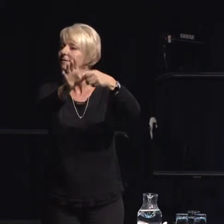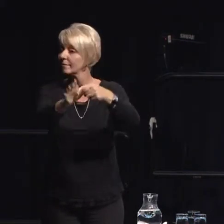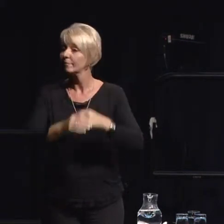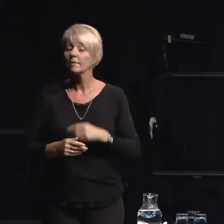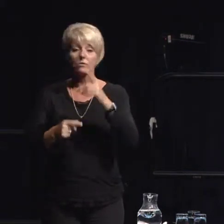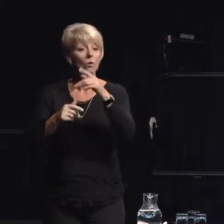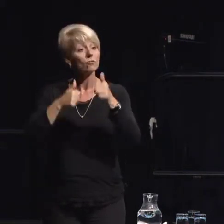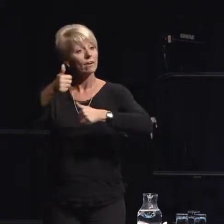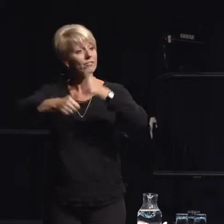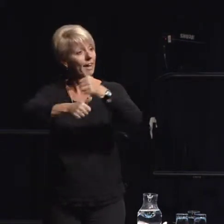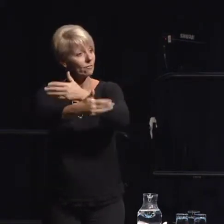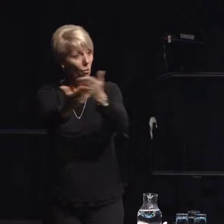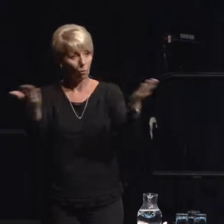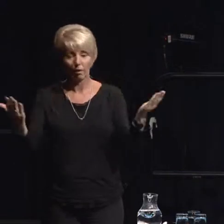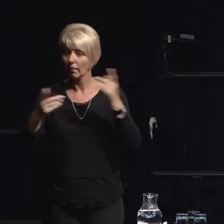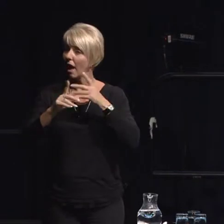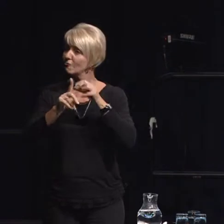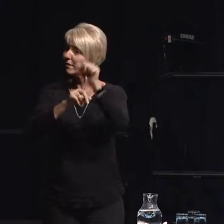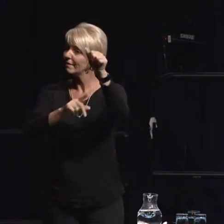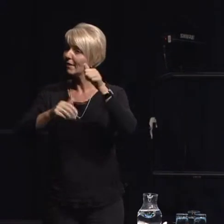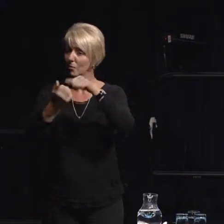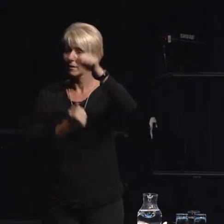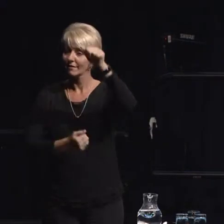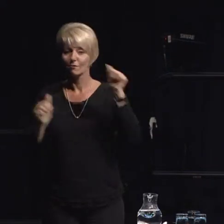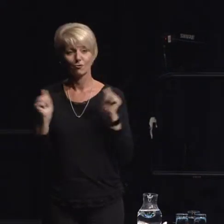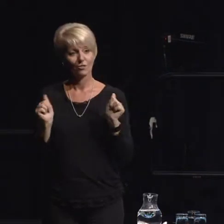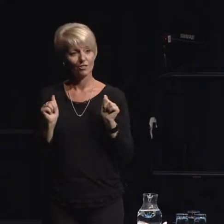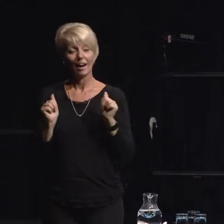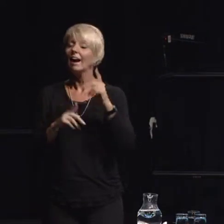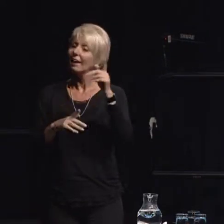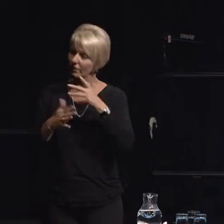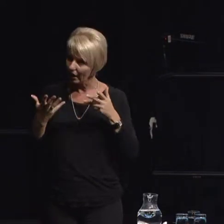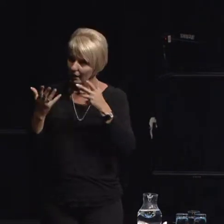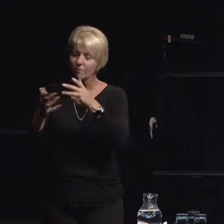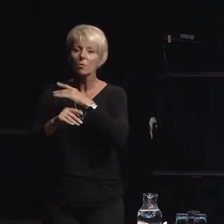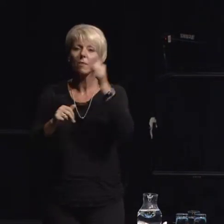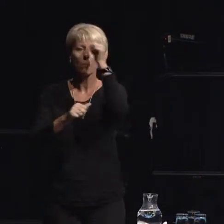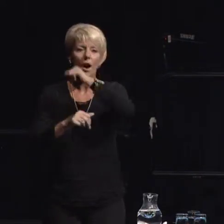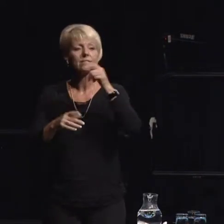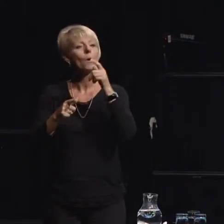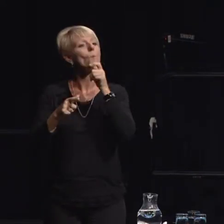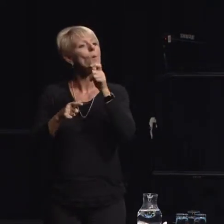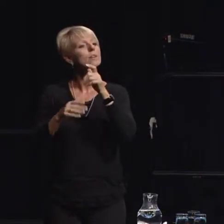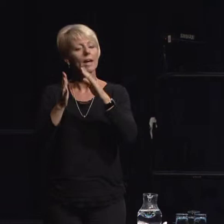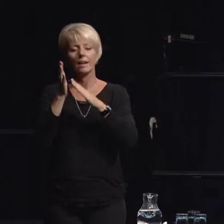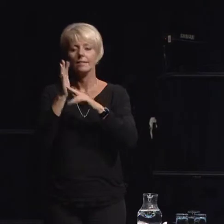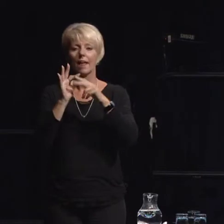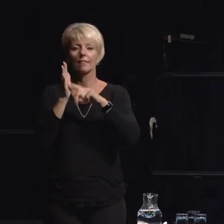Congratulations to all of you on achieving your qualifications, and I leave you with the wise words of Nelson Mandela, who